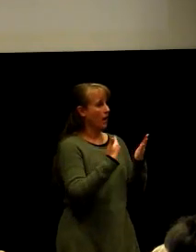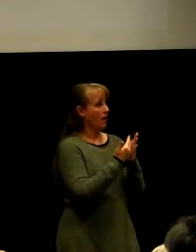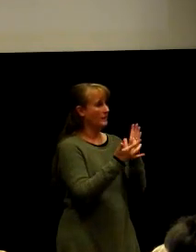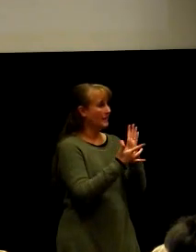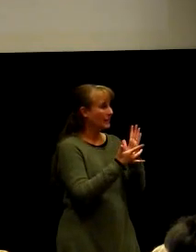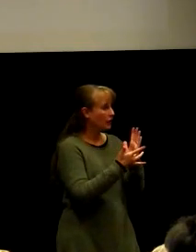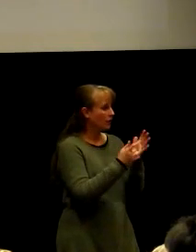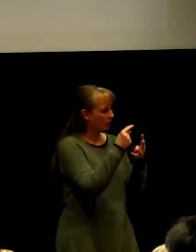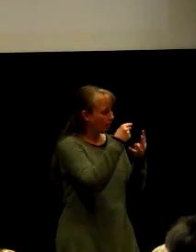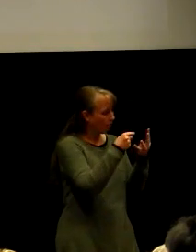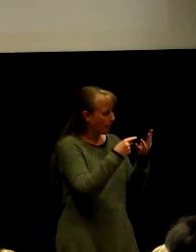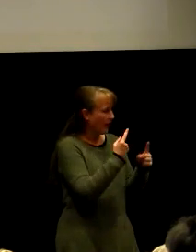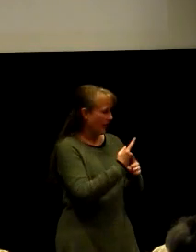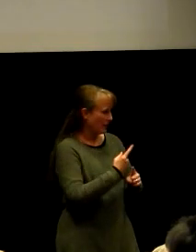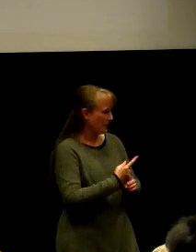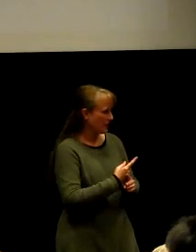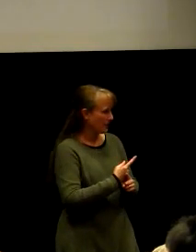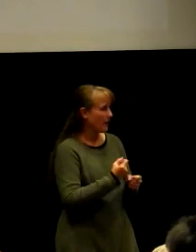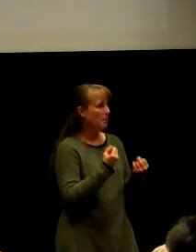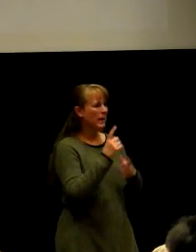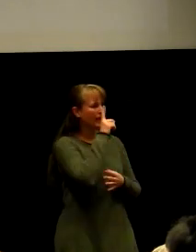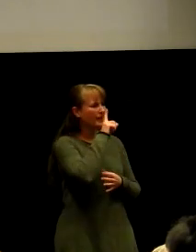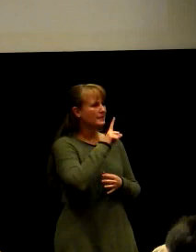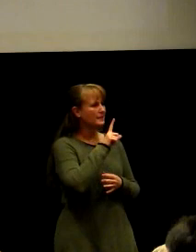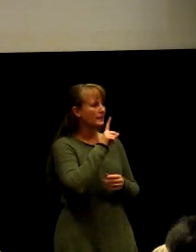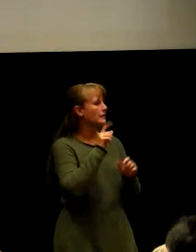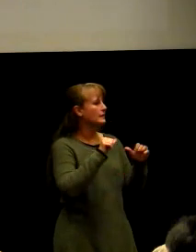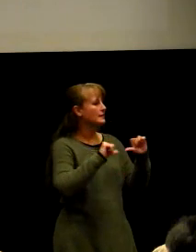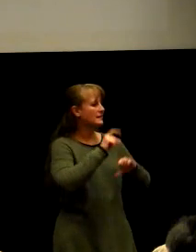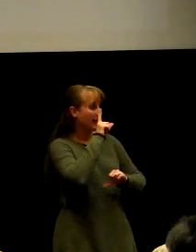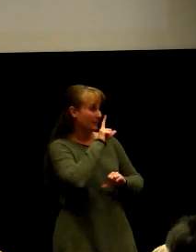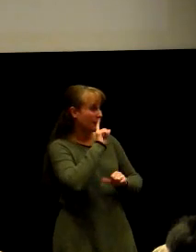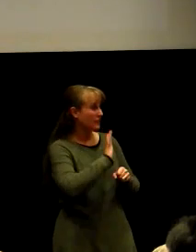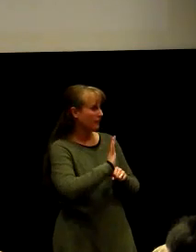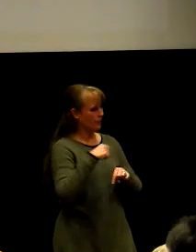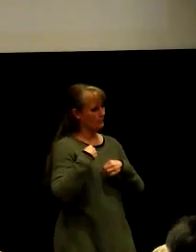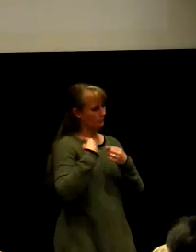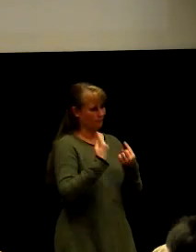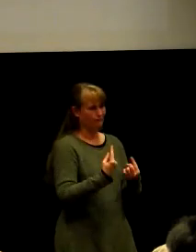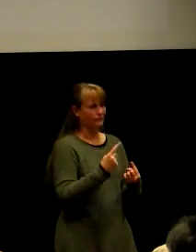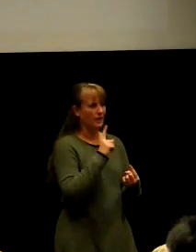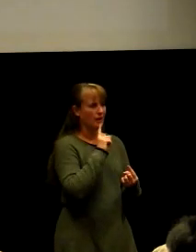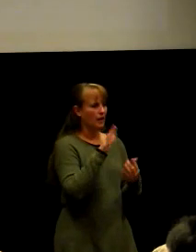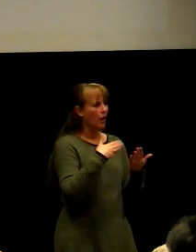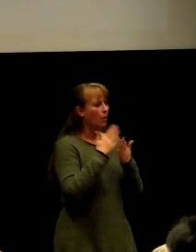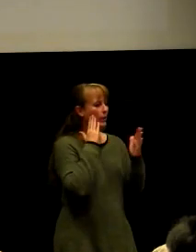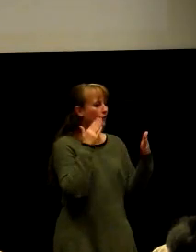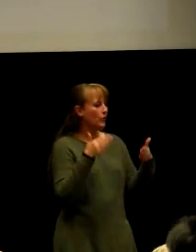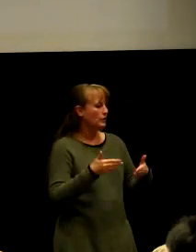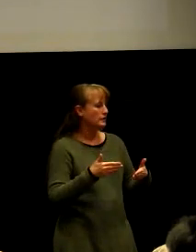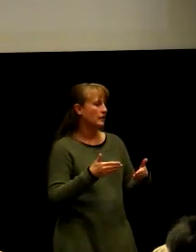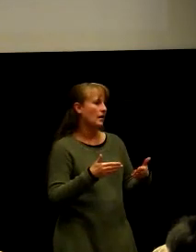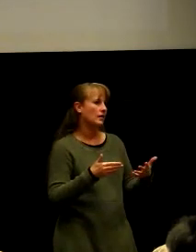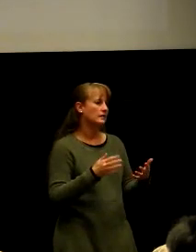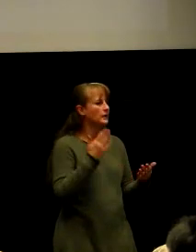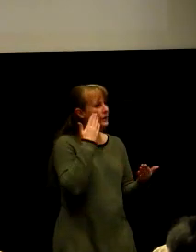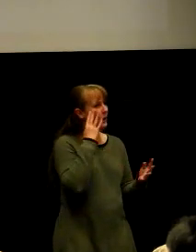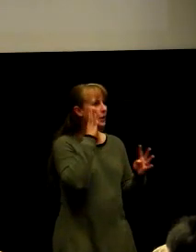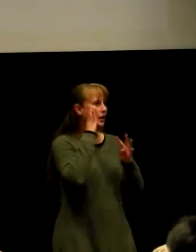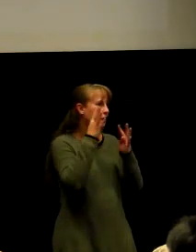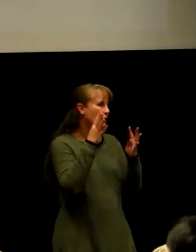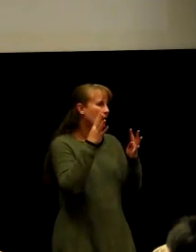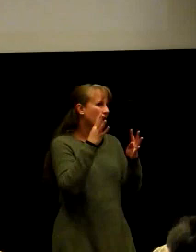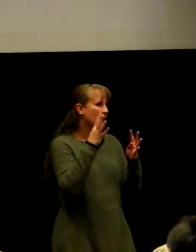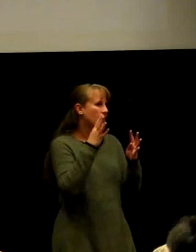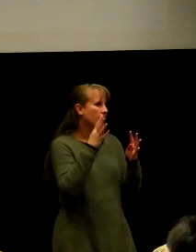details accurate. A lot of science fiction films up until that time had been invested in creating as plausible